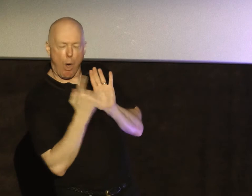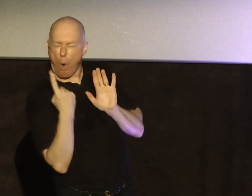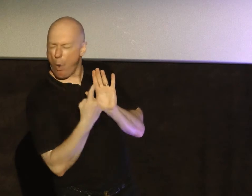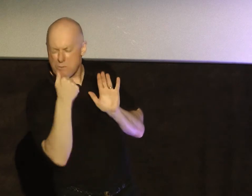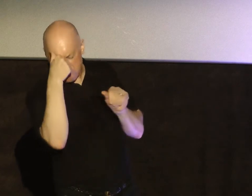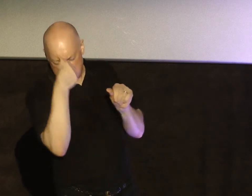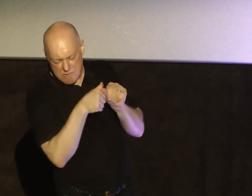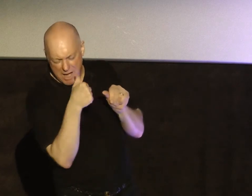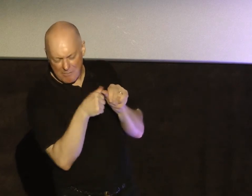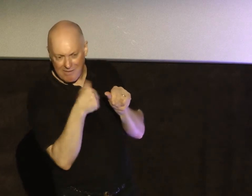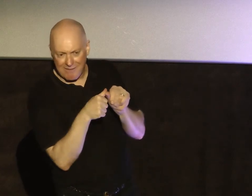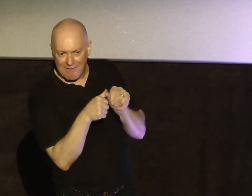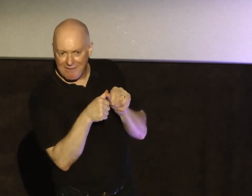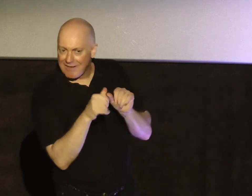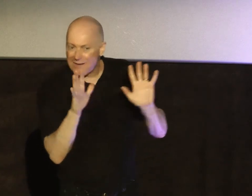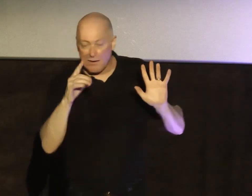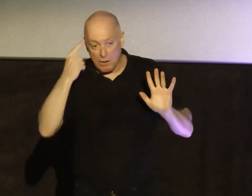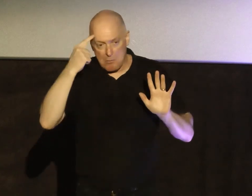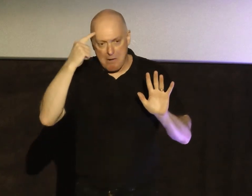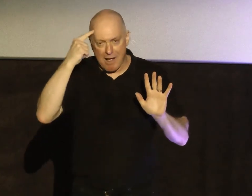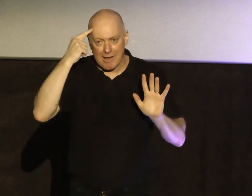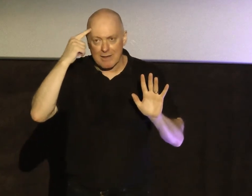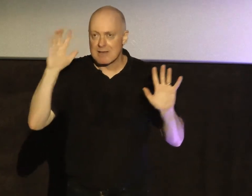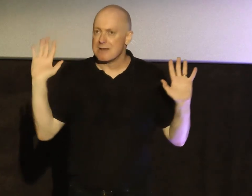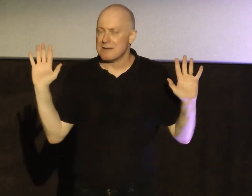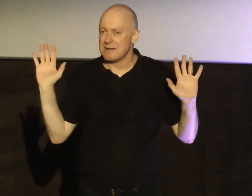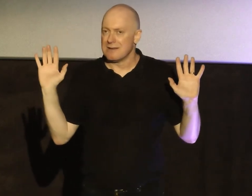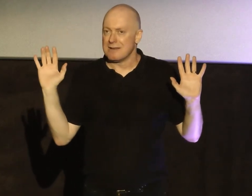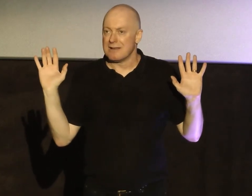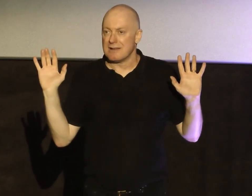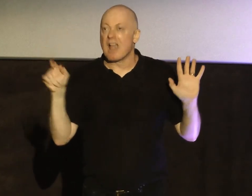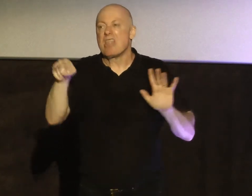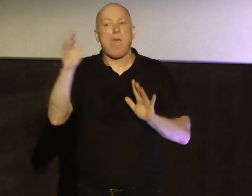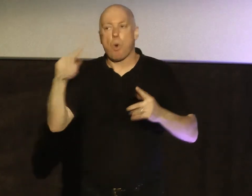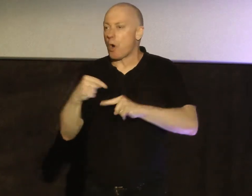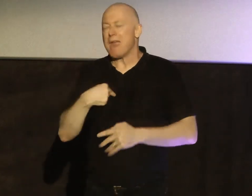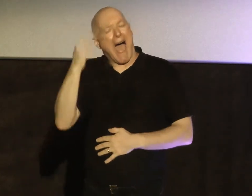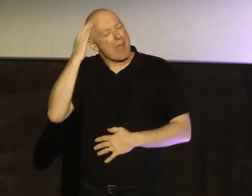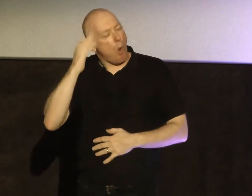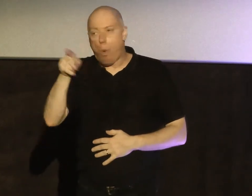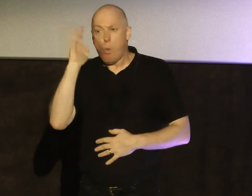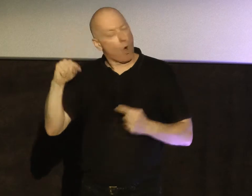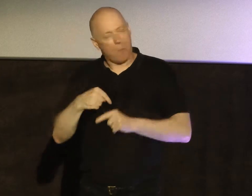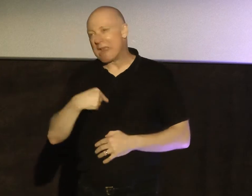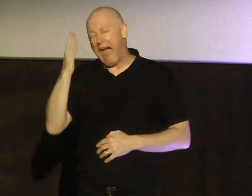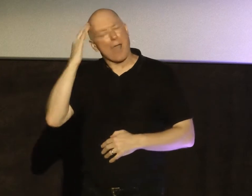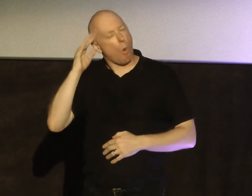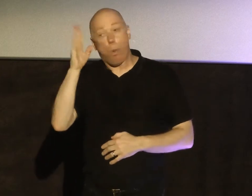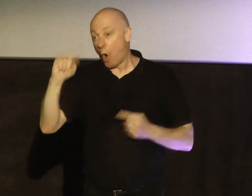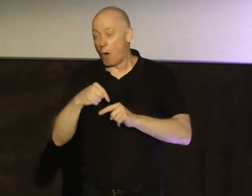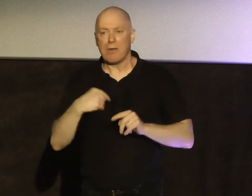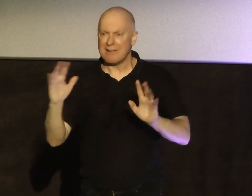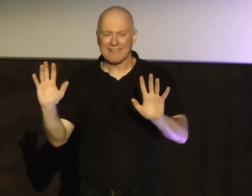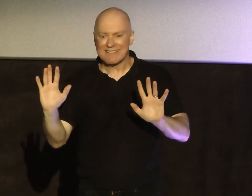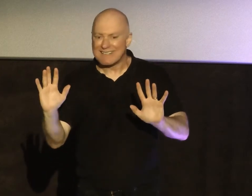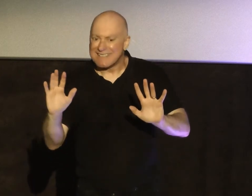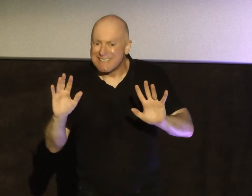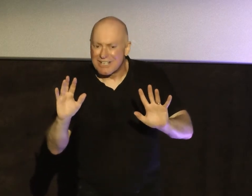and spoke this lie to her that she would always end up getting hurt every time. And so she had some